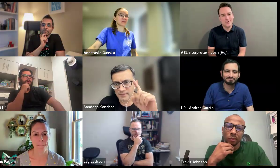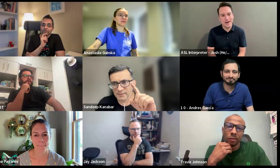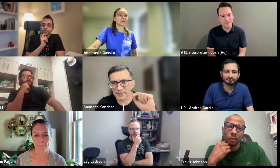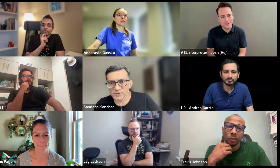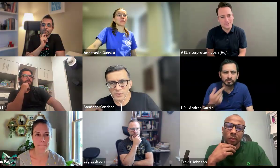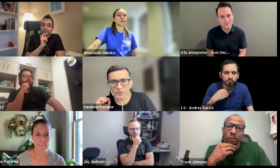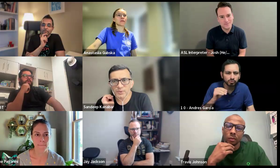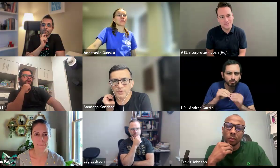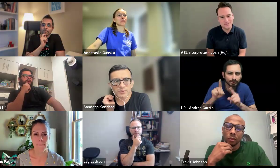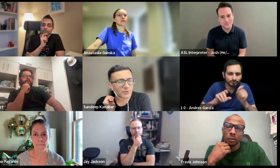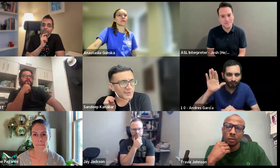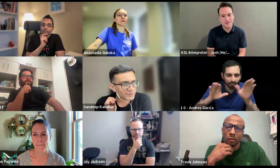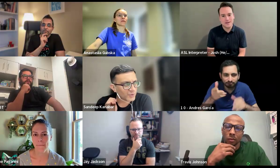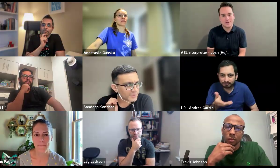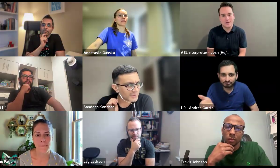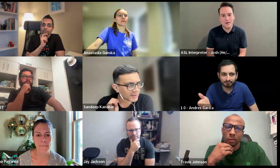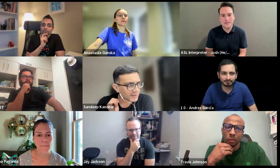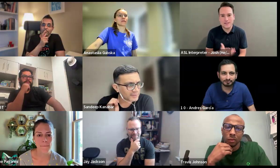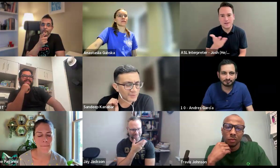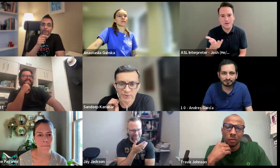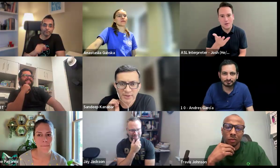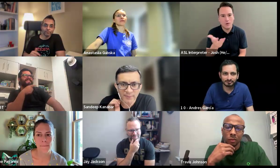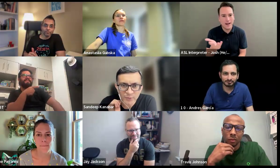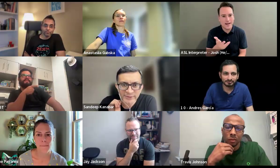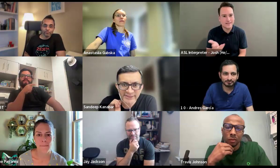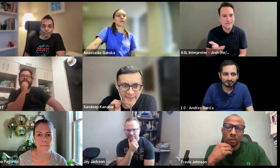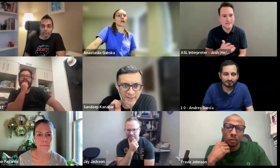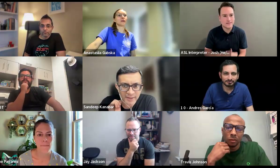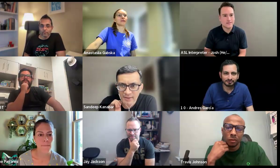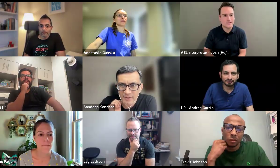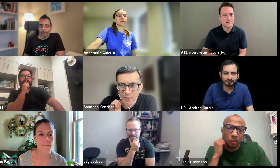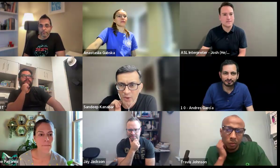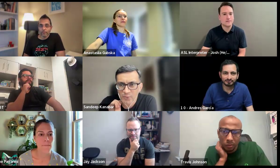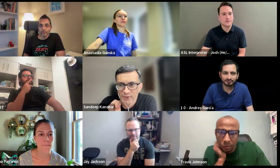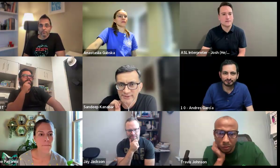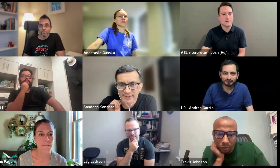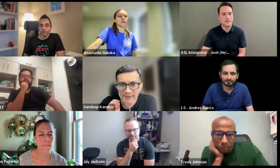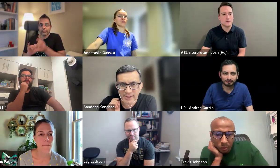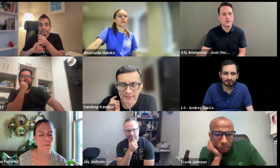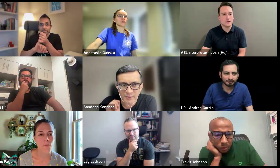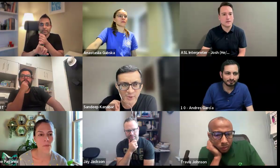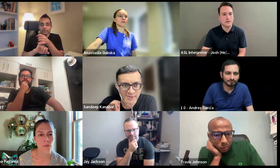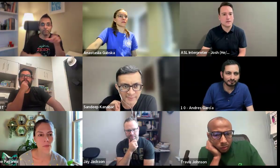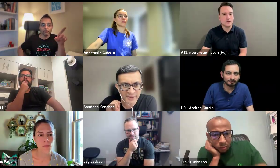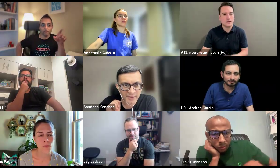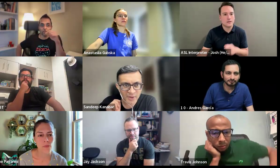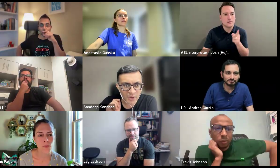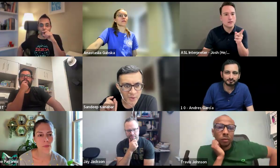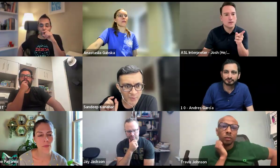You, Catherine. So that was like Oh, I see that there are more community day, hands. or was it a AWS summit, or was